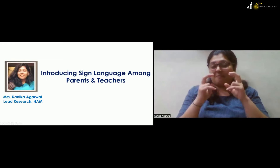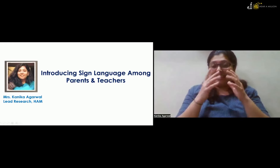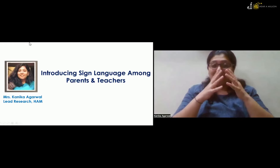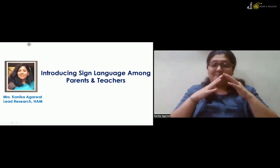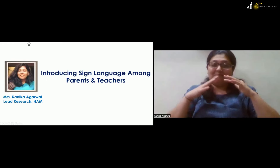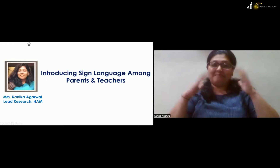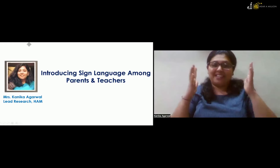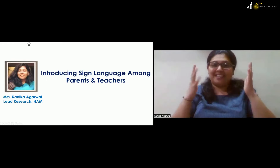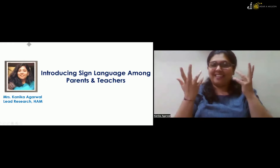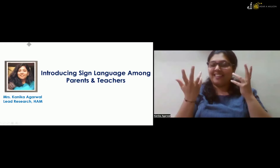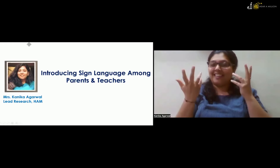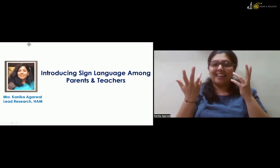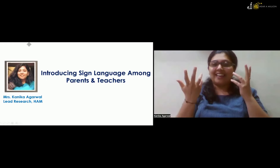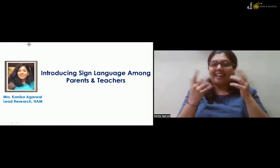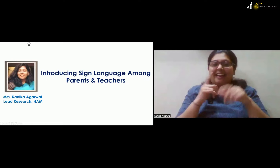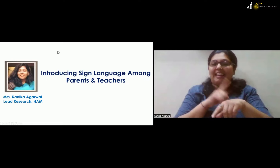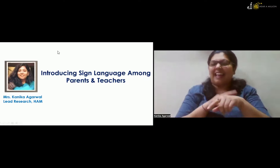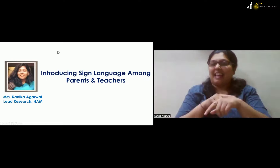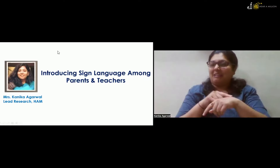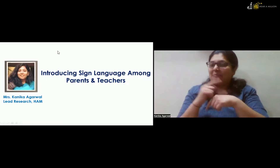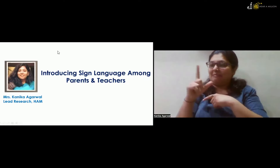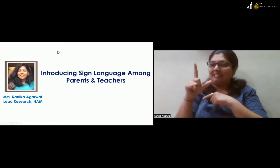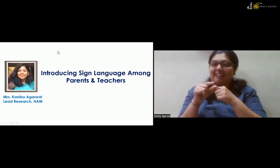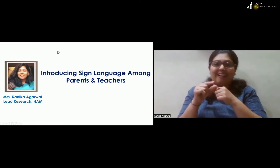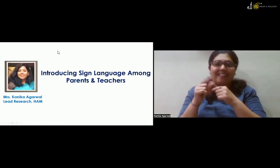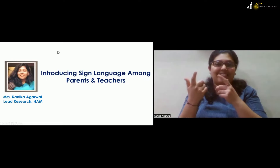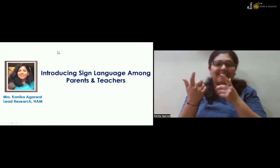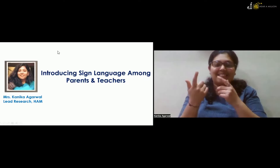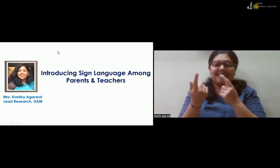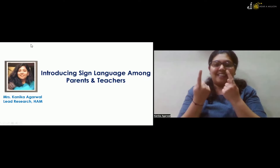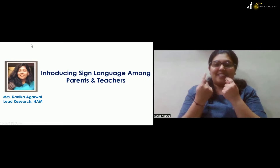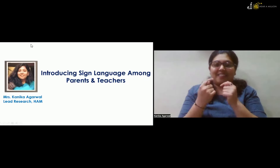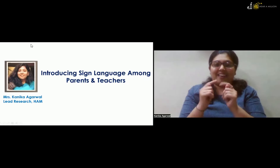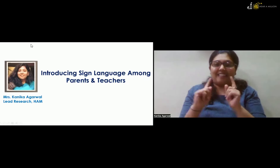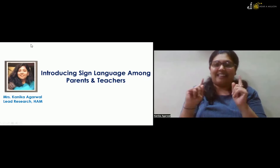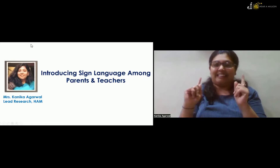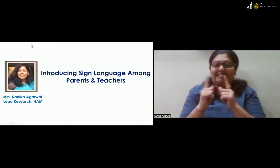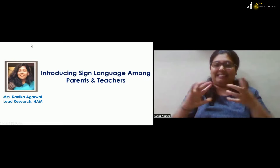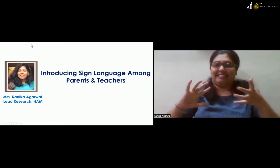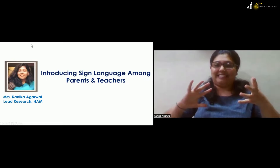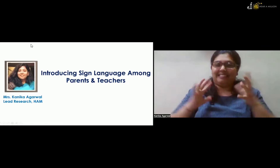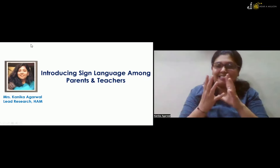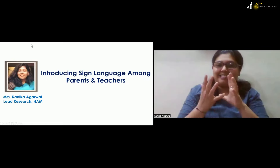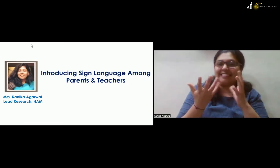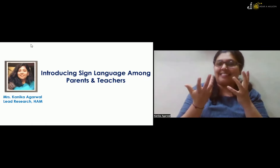Great, thank you. So this is